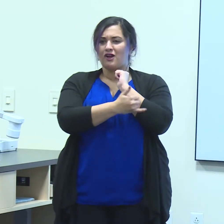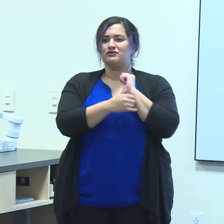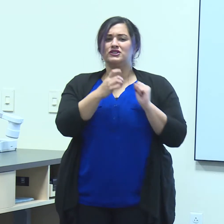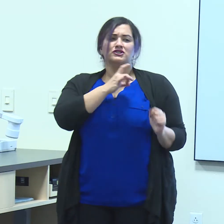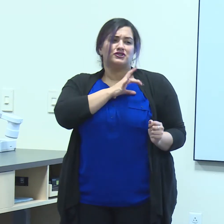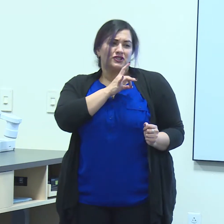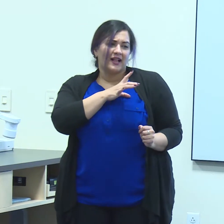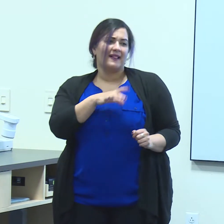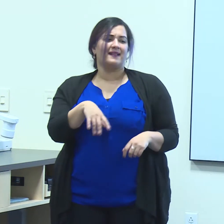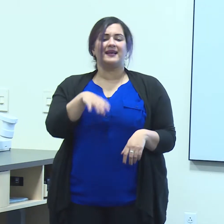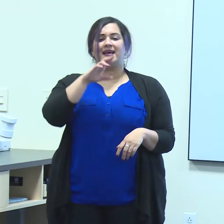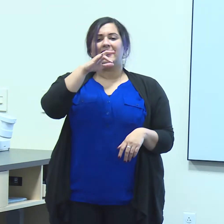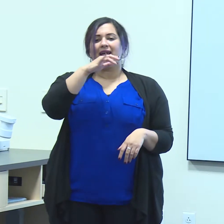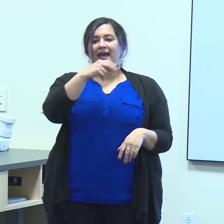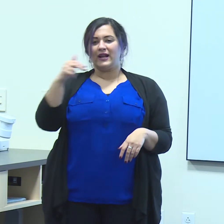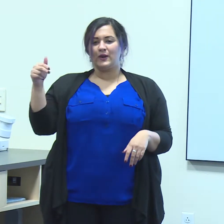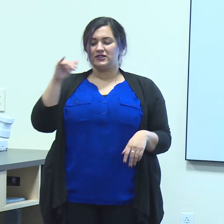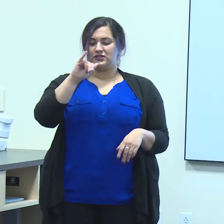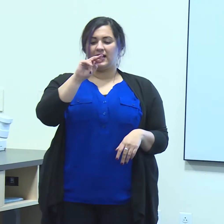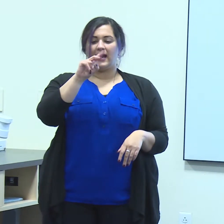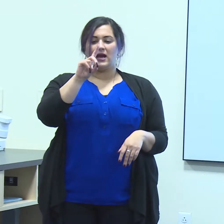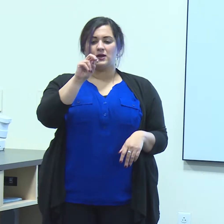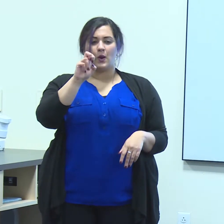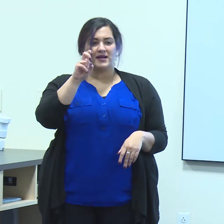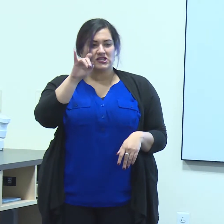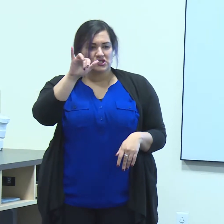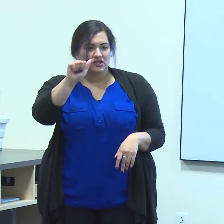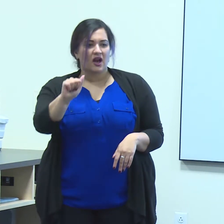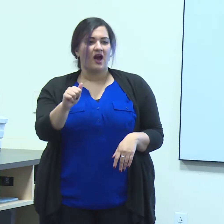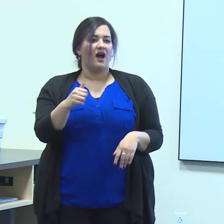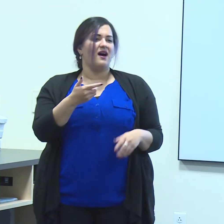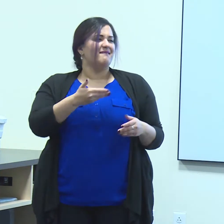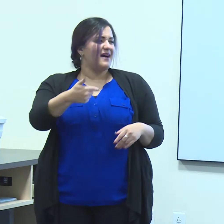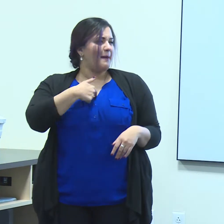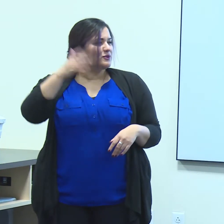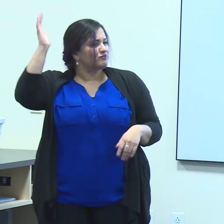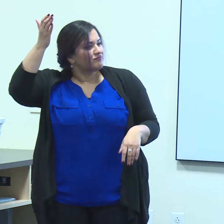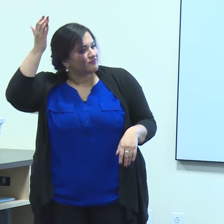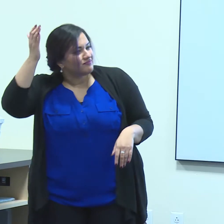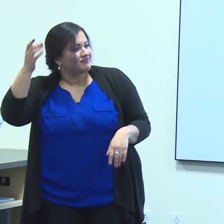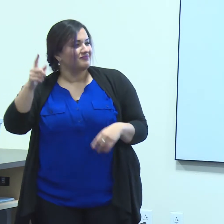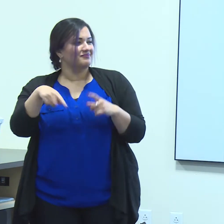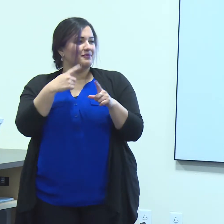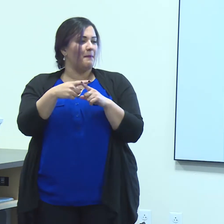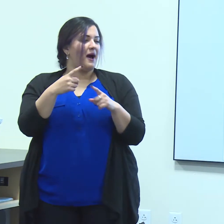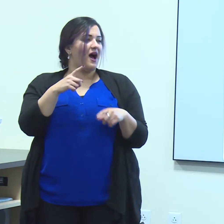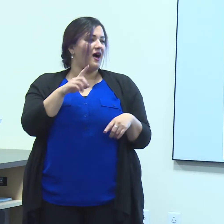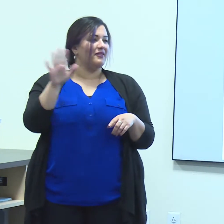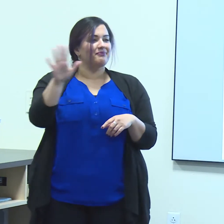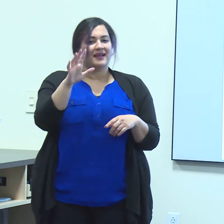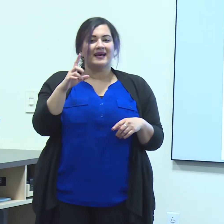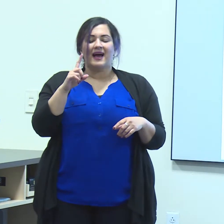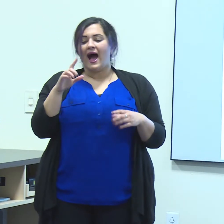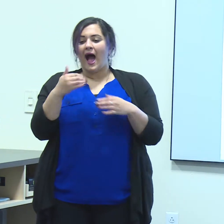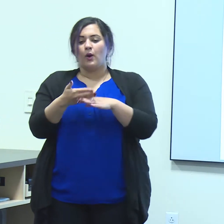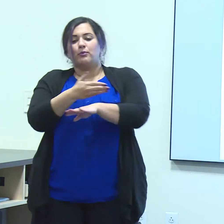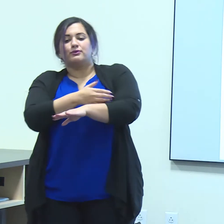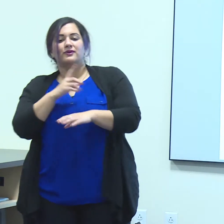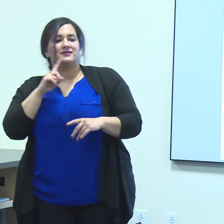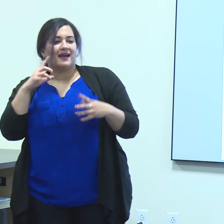I'm also fascinated with global deaf health work, such as Chile, Indonesia, and other countries, and how